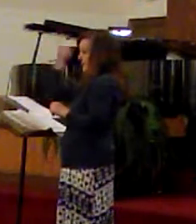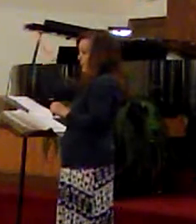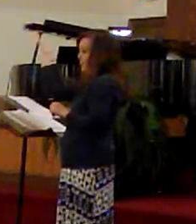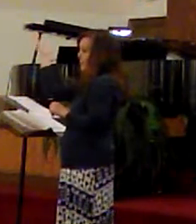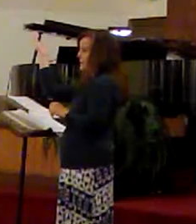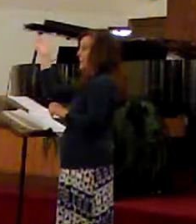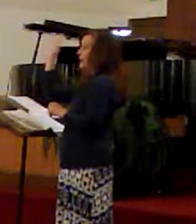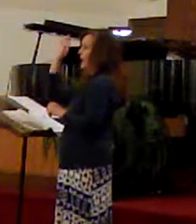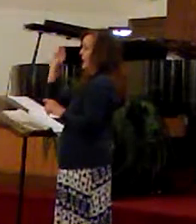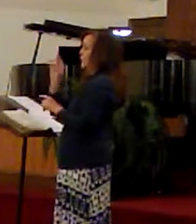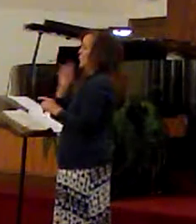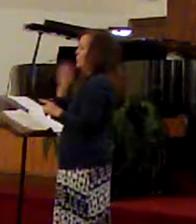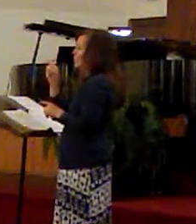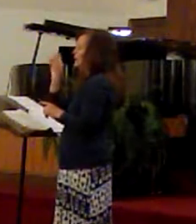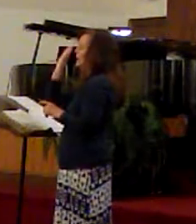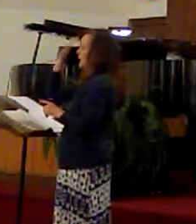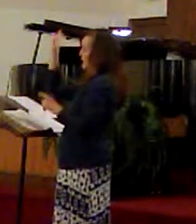word.